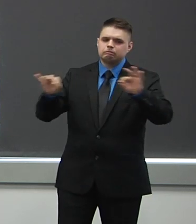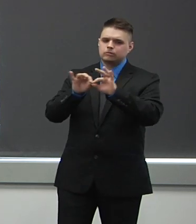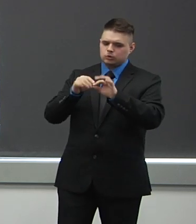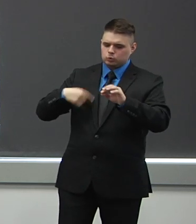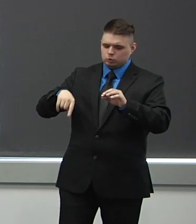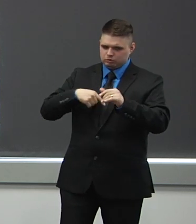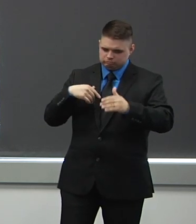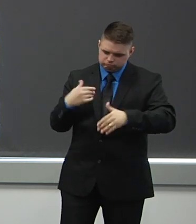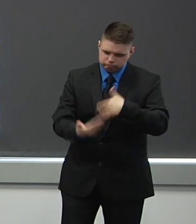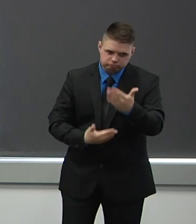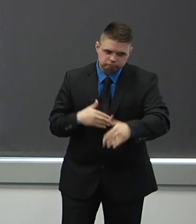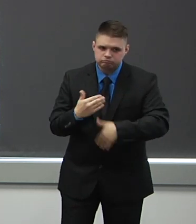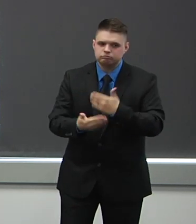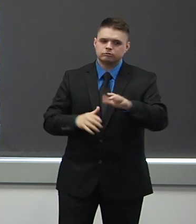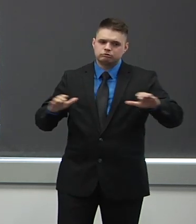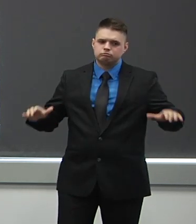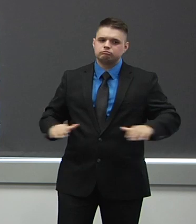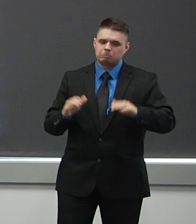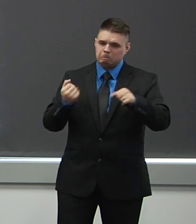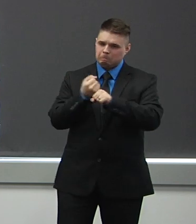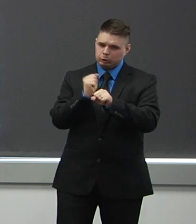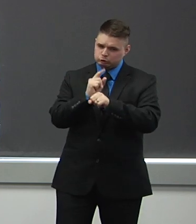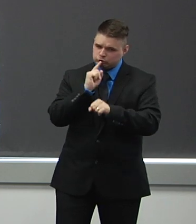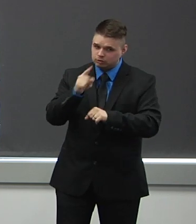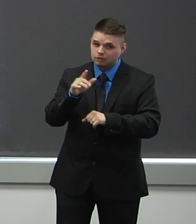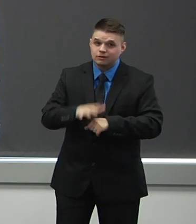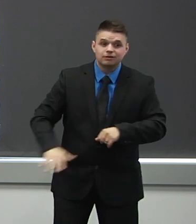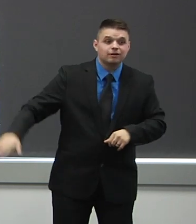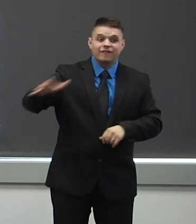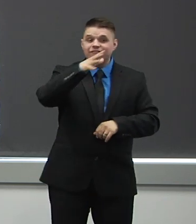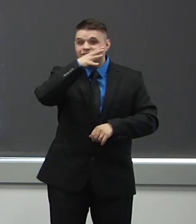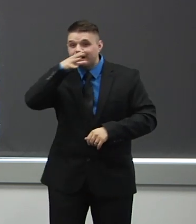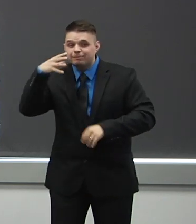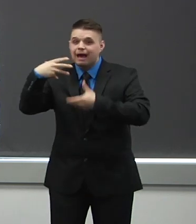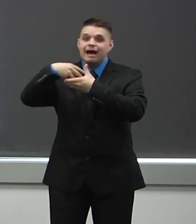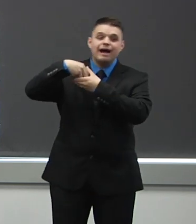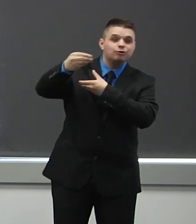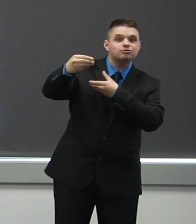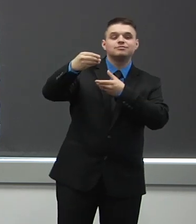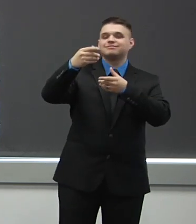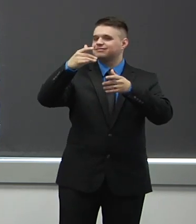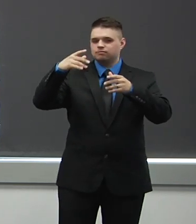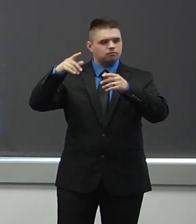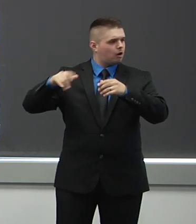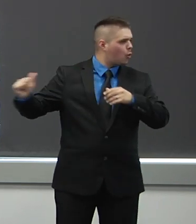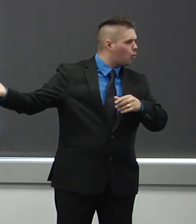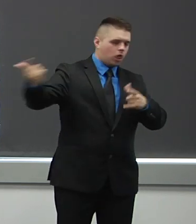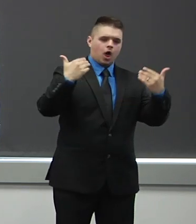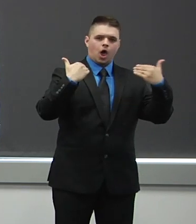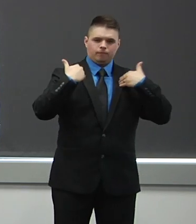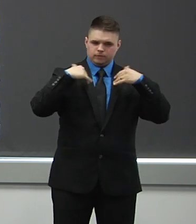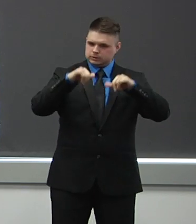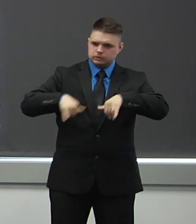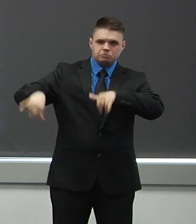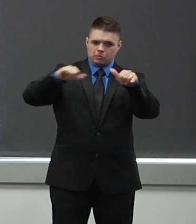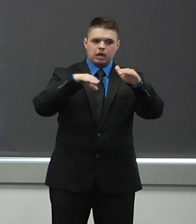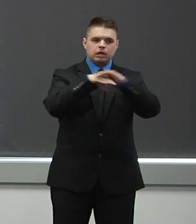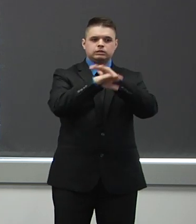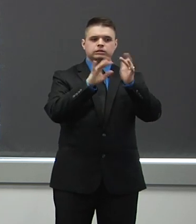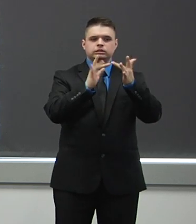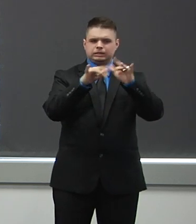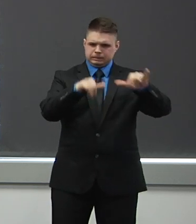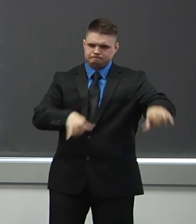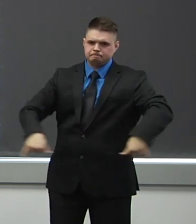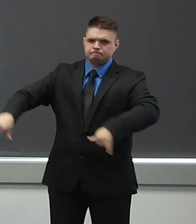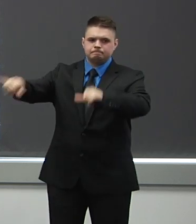can to make sure that our rural communities have access to broadband. And I will just say, there